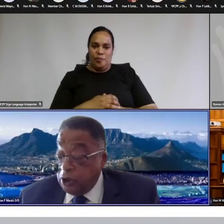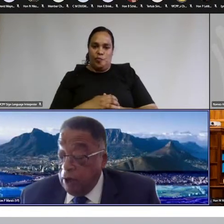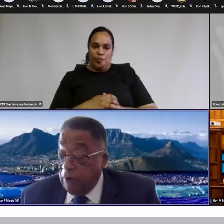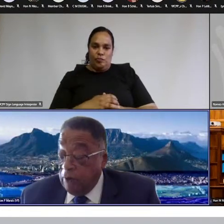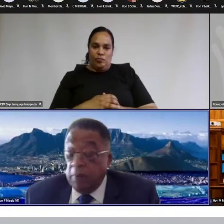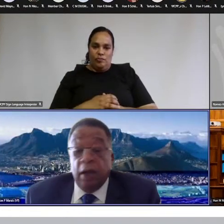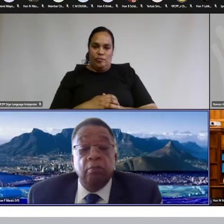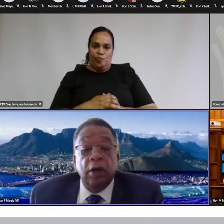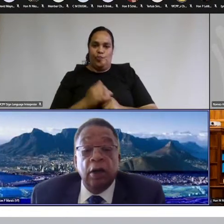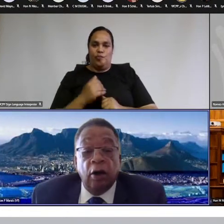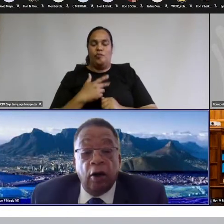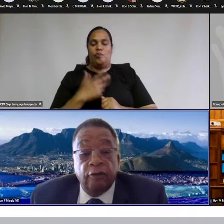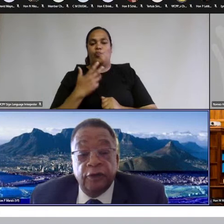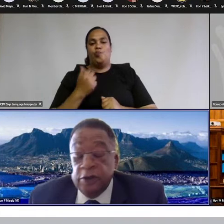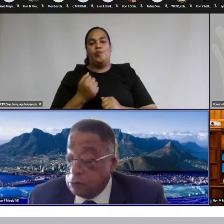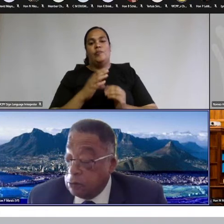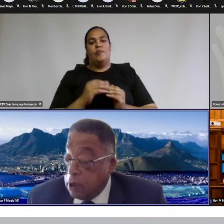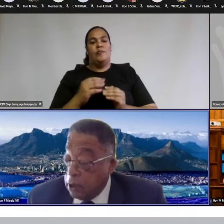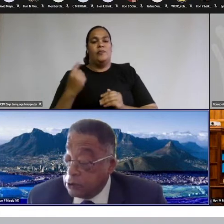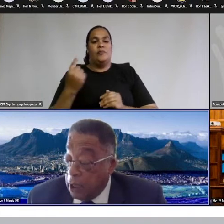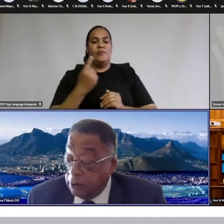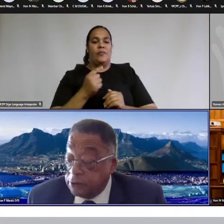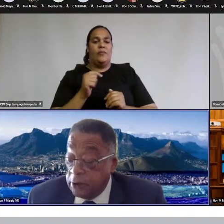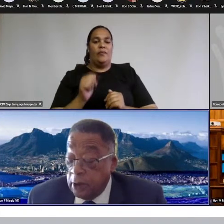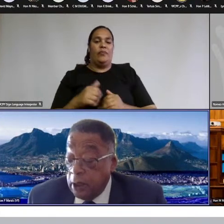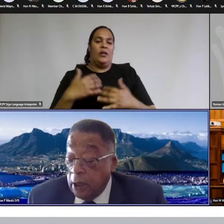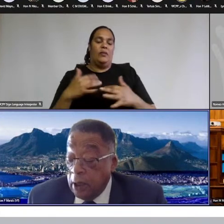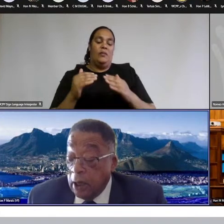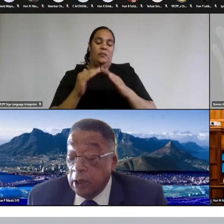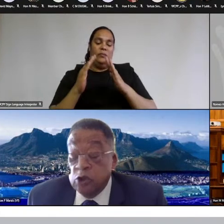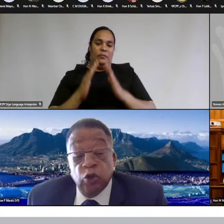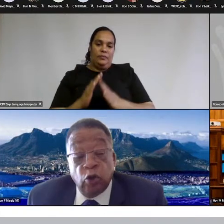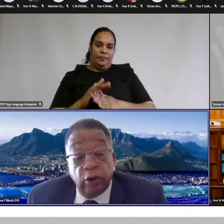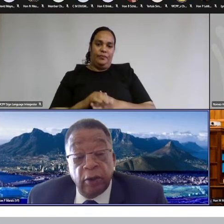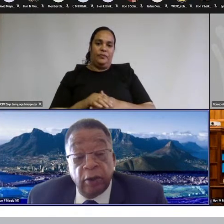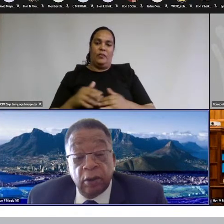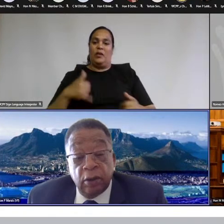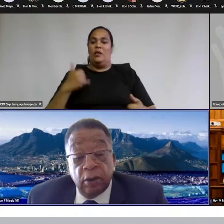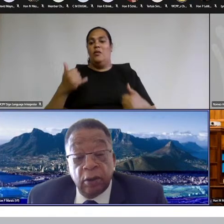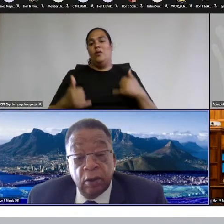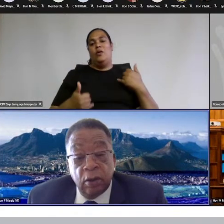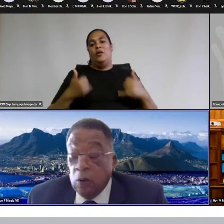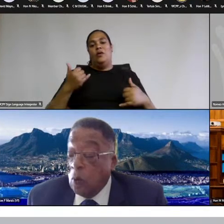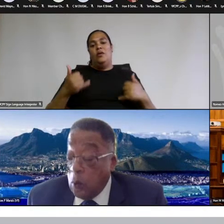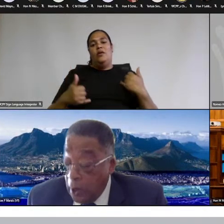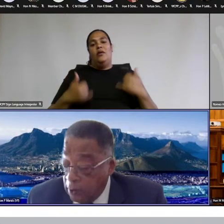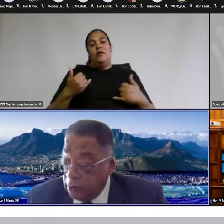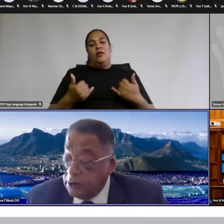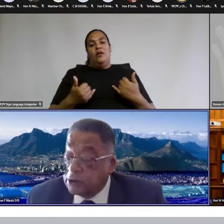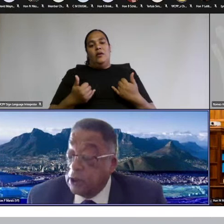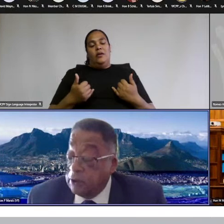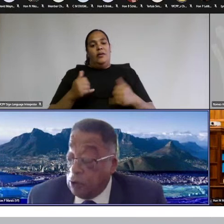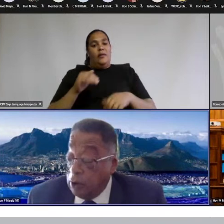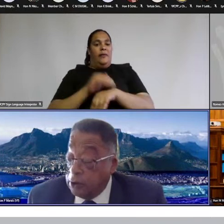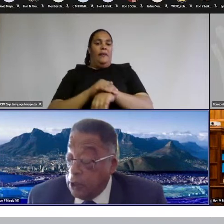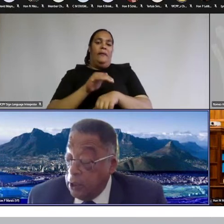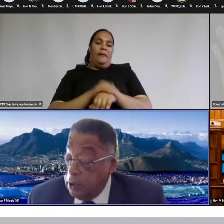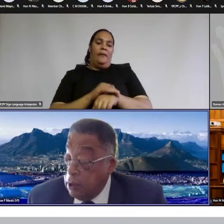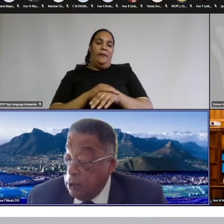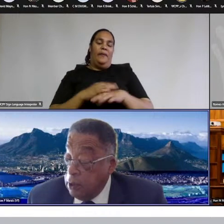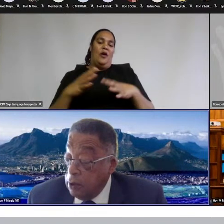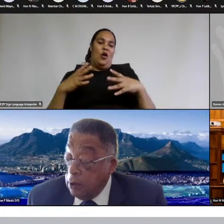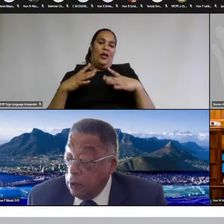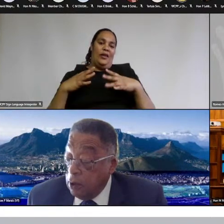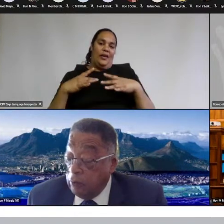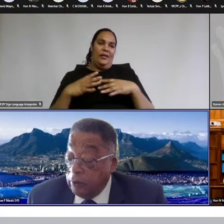I wish every member of this august House an enjoyable, well-deserved